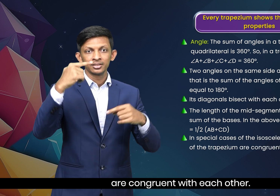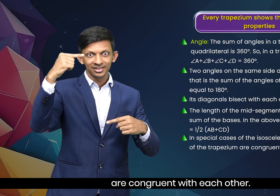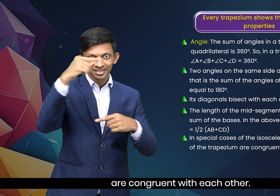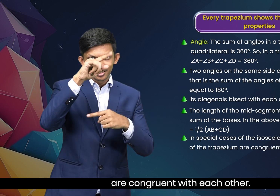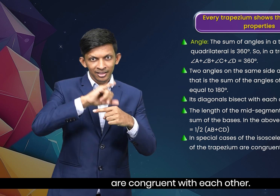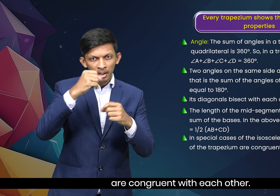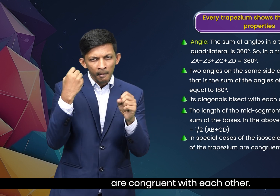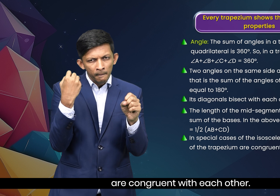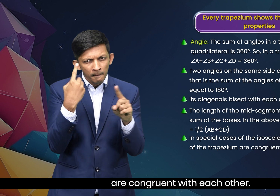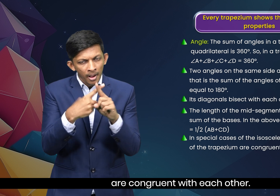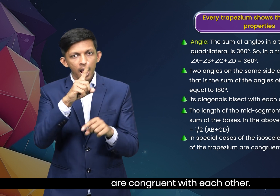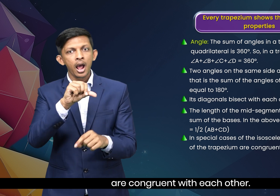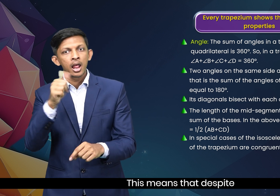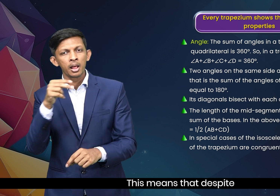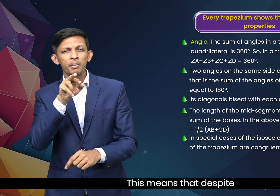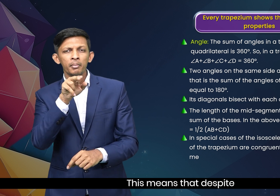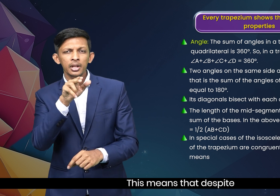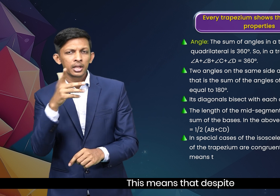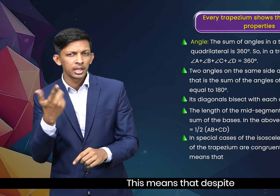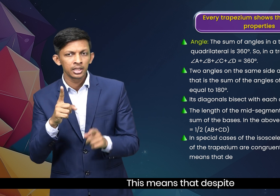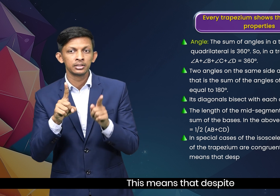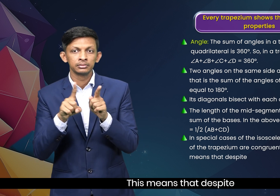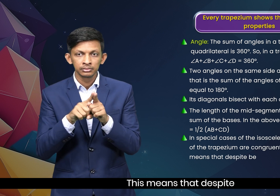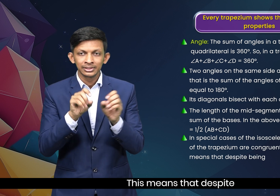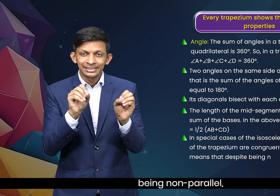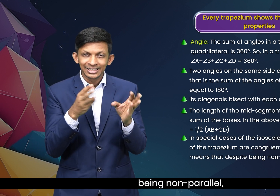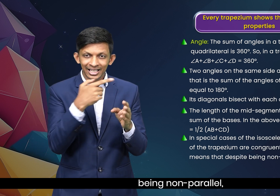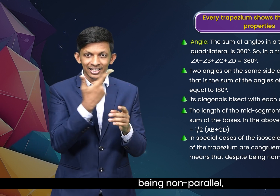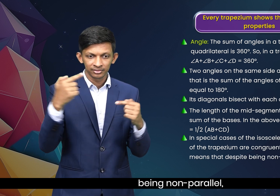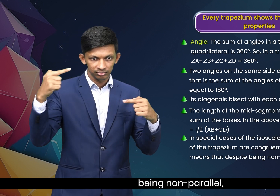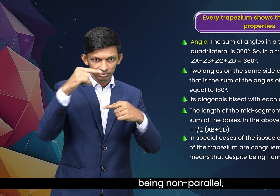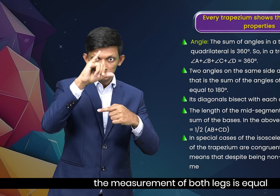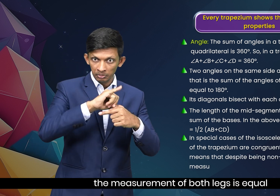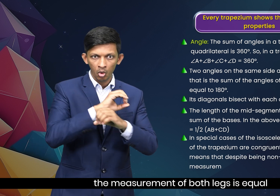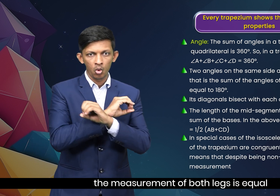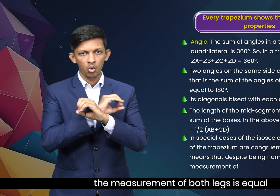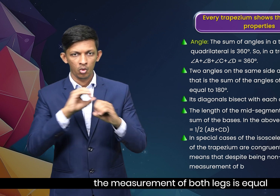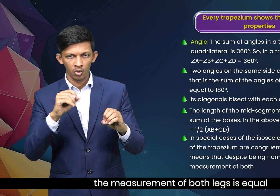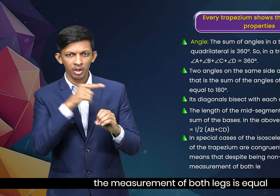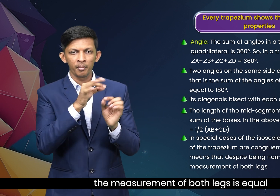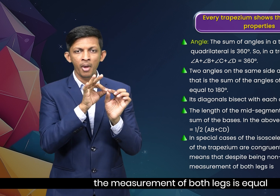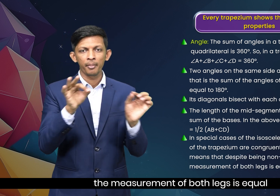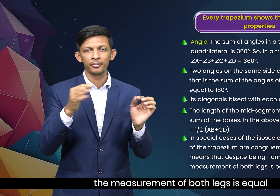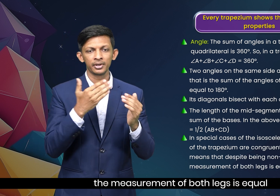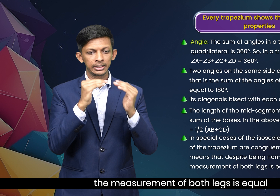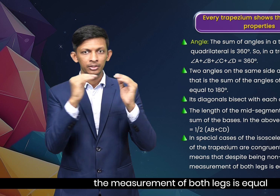other. This means that despite being non-parallel, the measurement of both legs is equal.